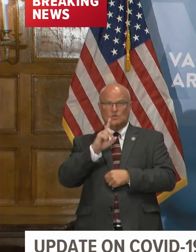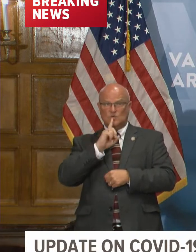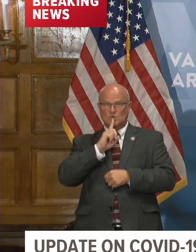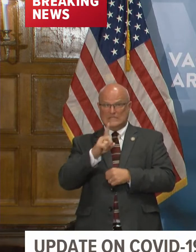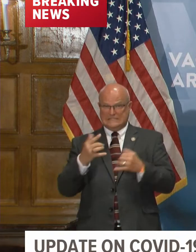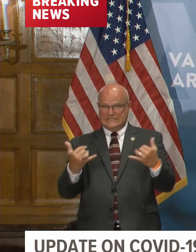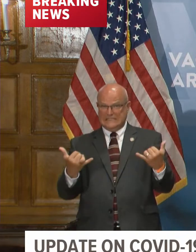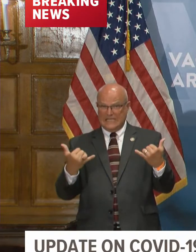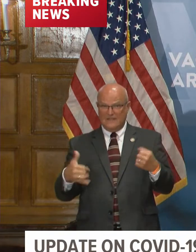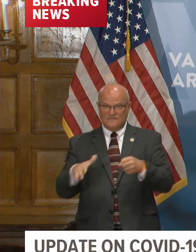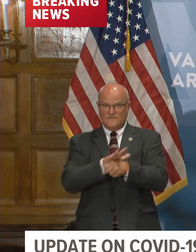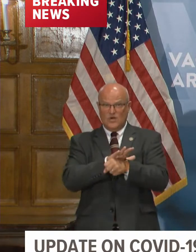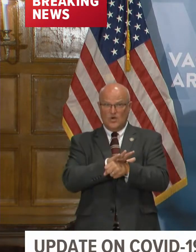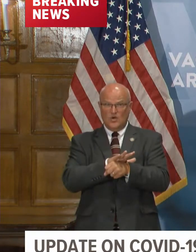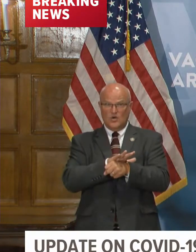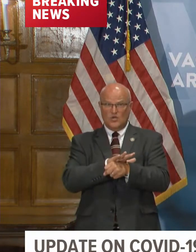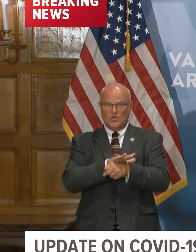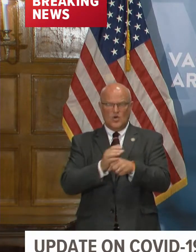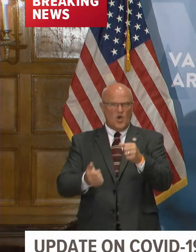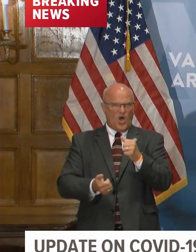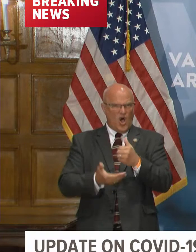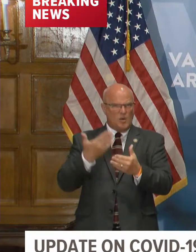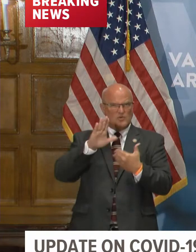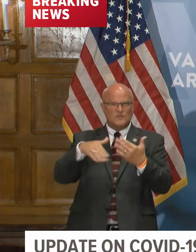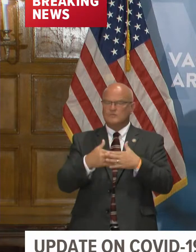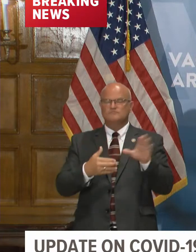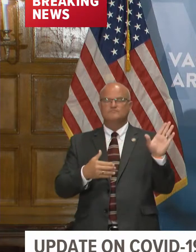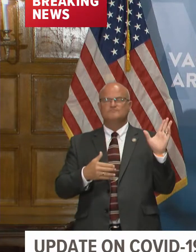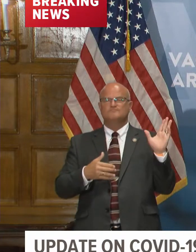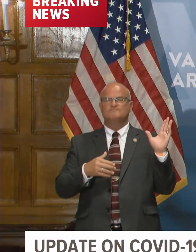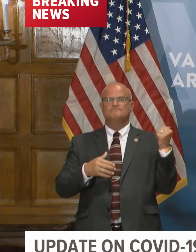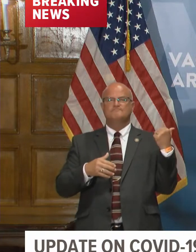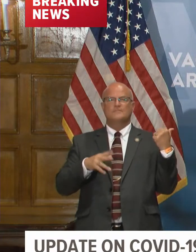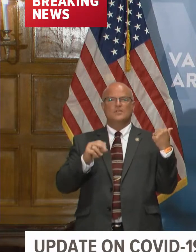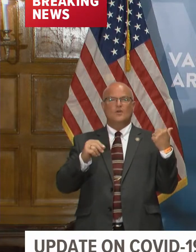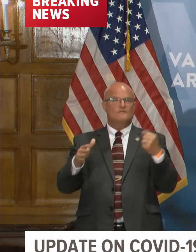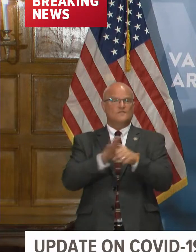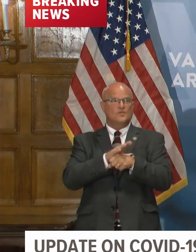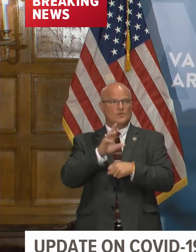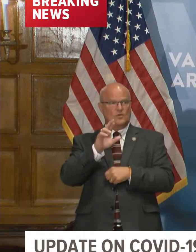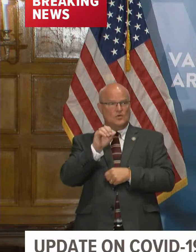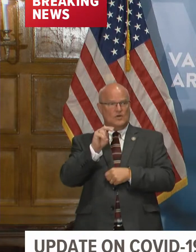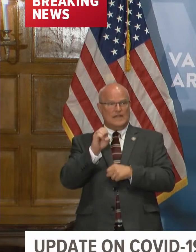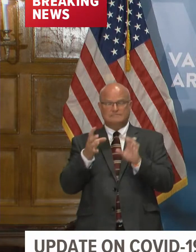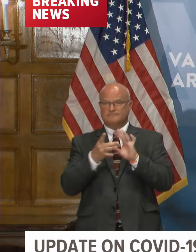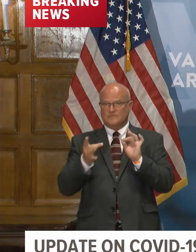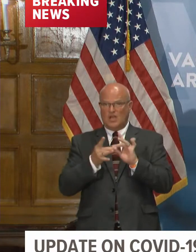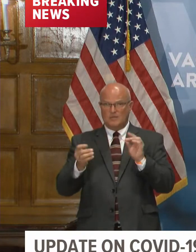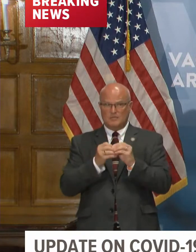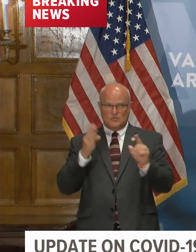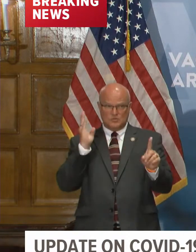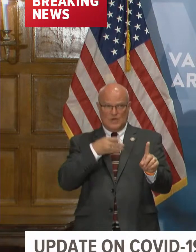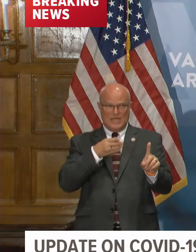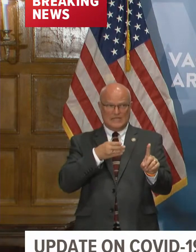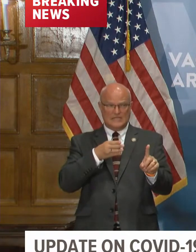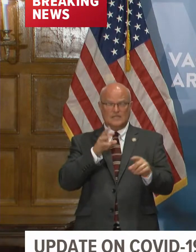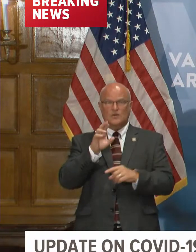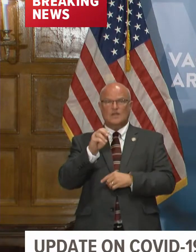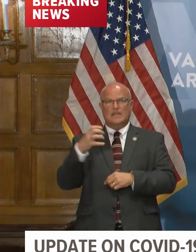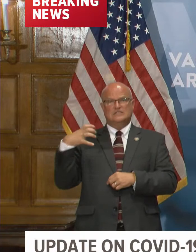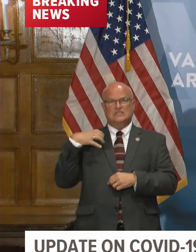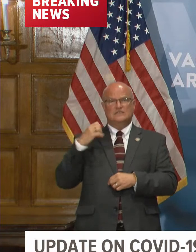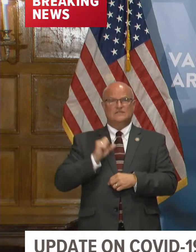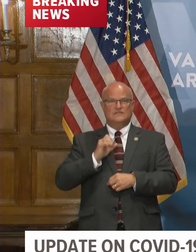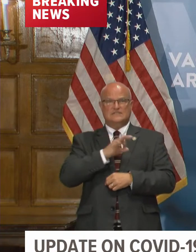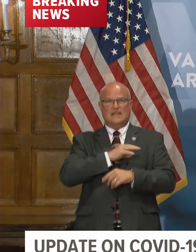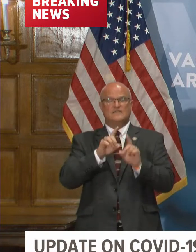today, or almost full? No, they're full. Renee, do you want to come and comment on that more directly? Renee's our Chief of